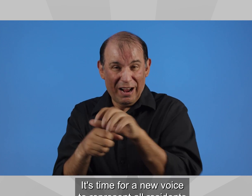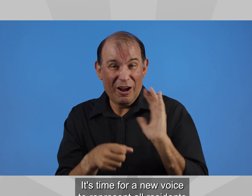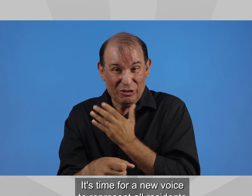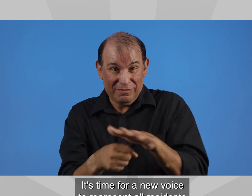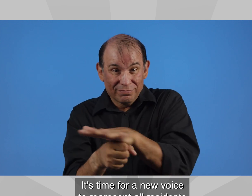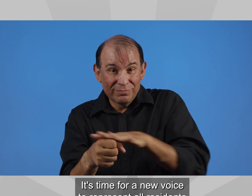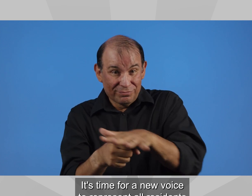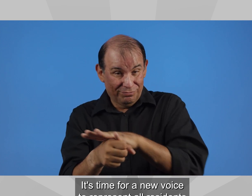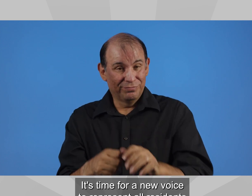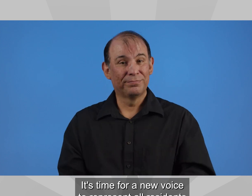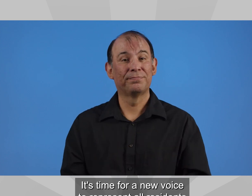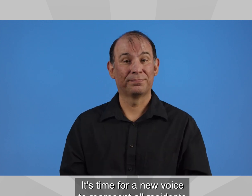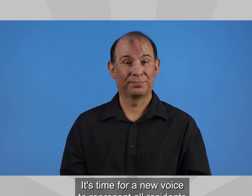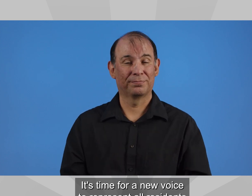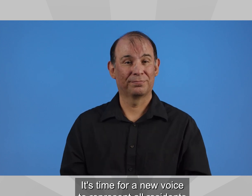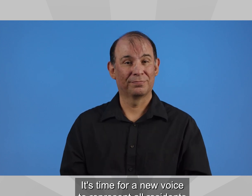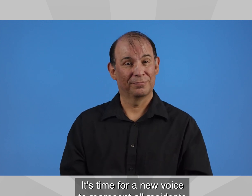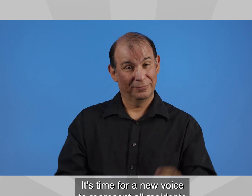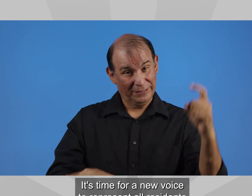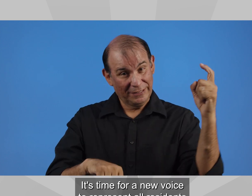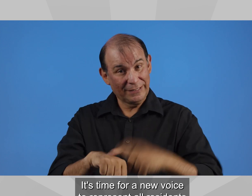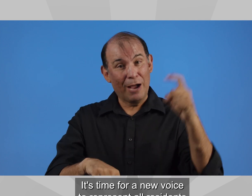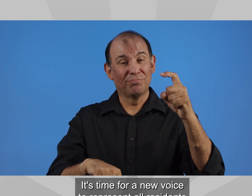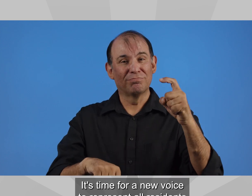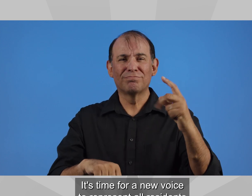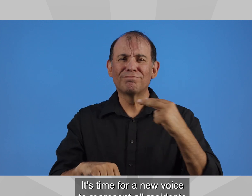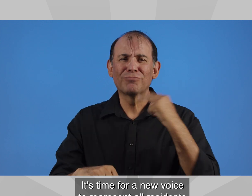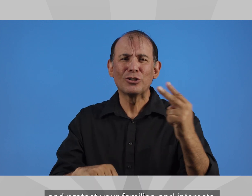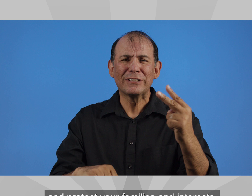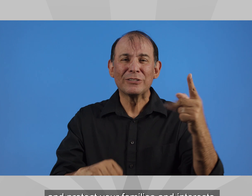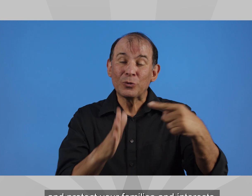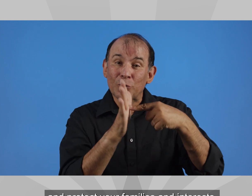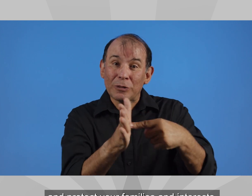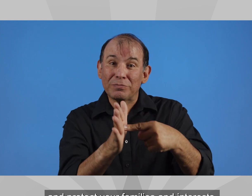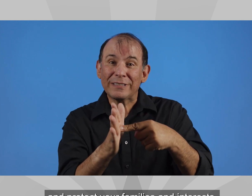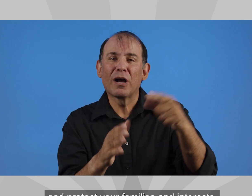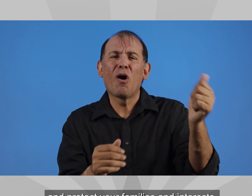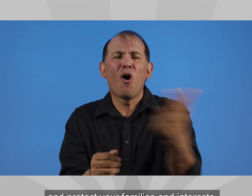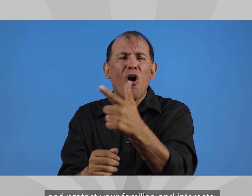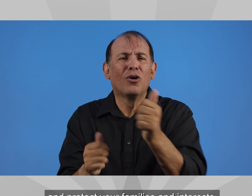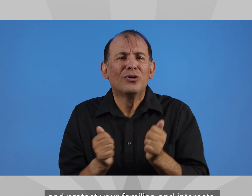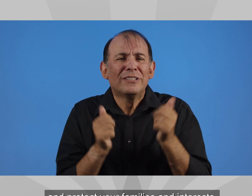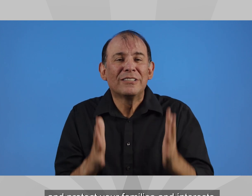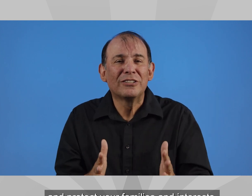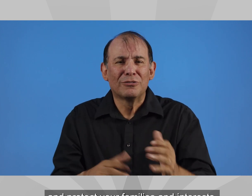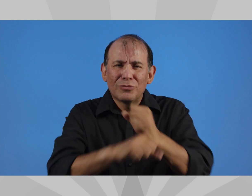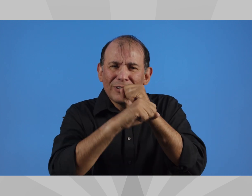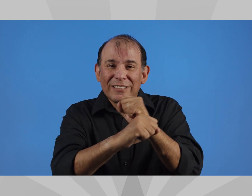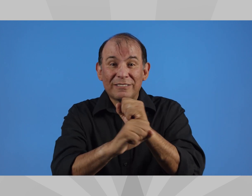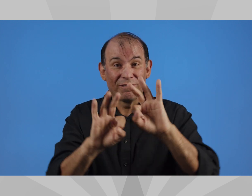It's time for a new voice to represent all residents and protect your families and